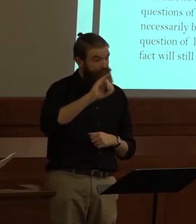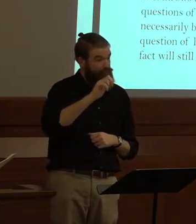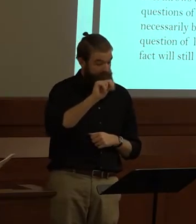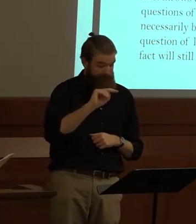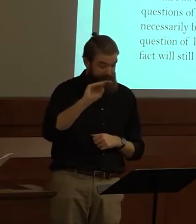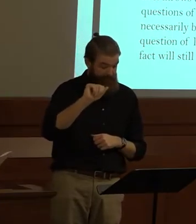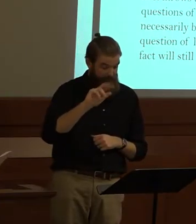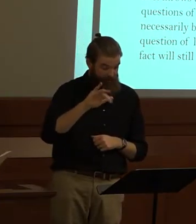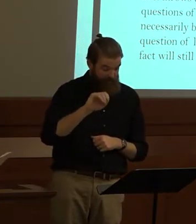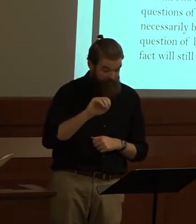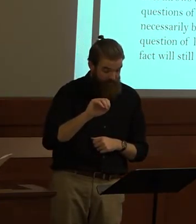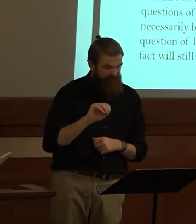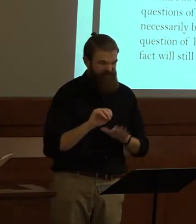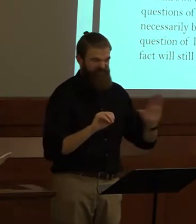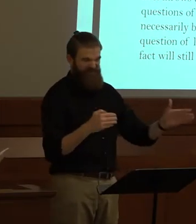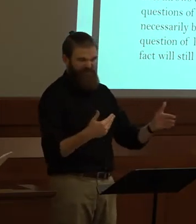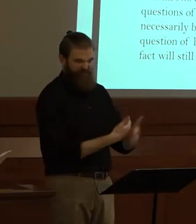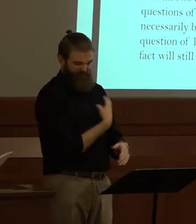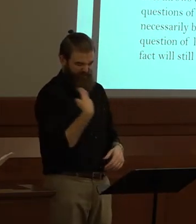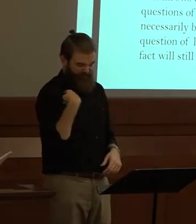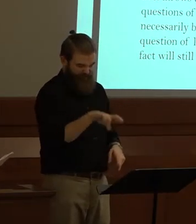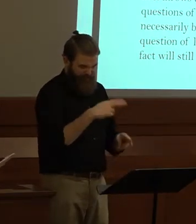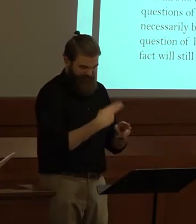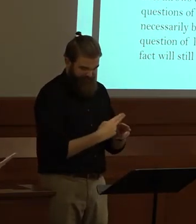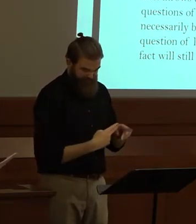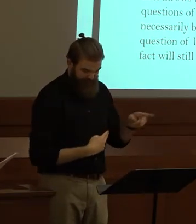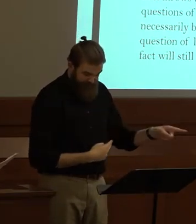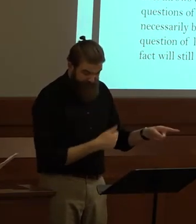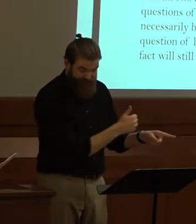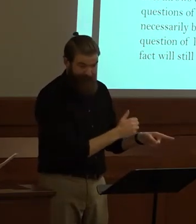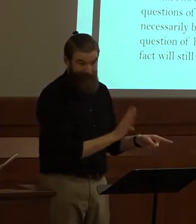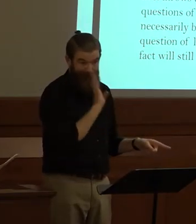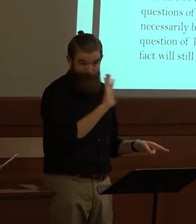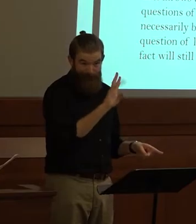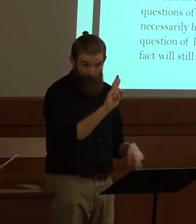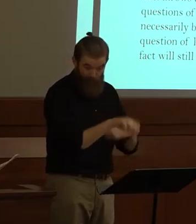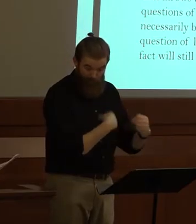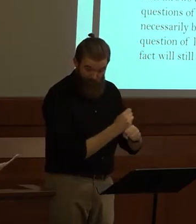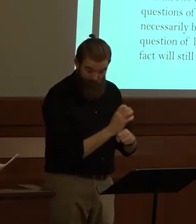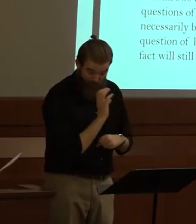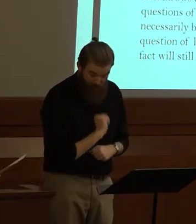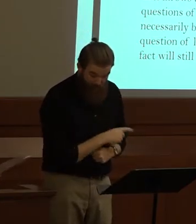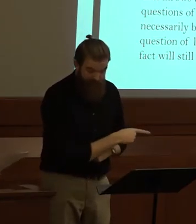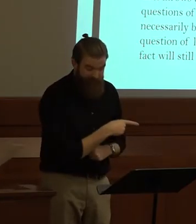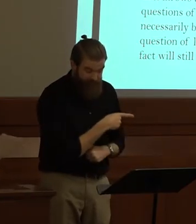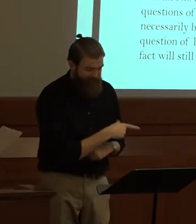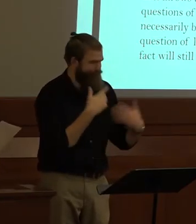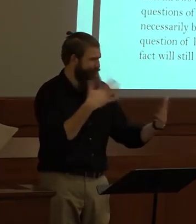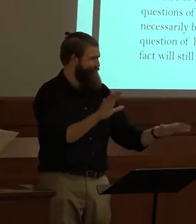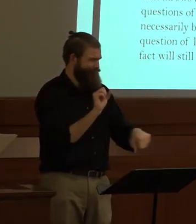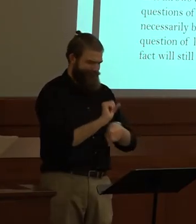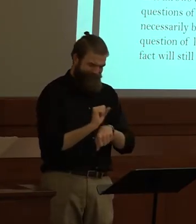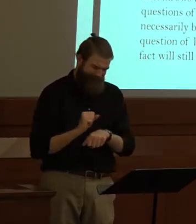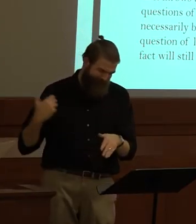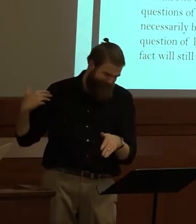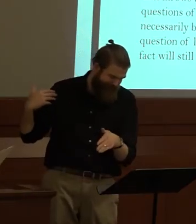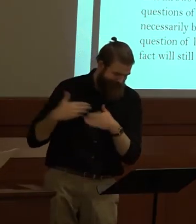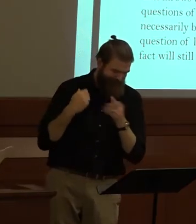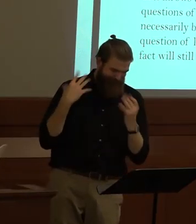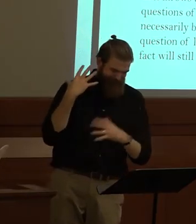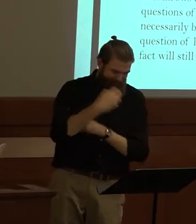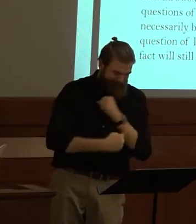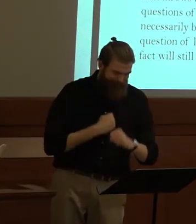1921, with his mother and siblings in attendance. His restrictions on public masses were lifted almost immediately when